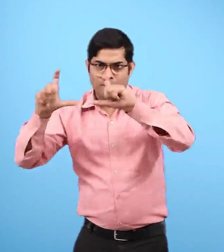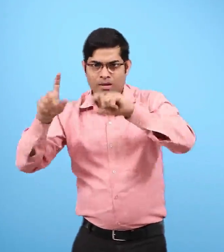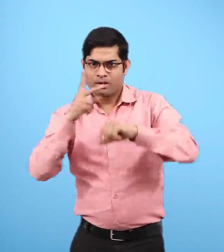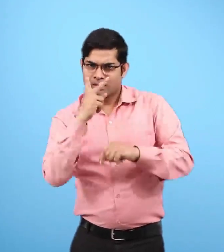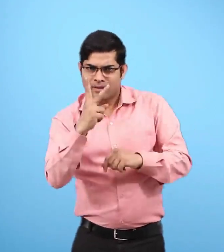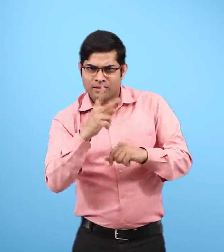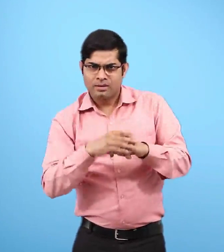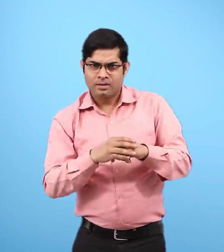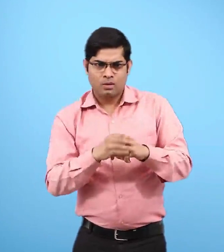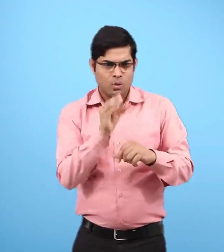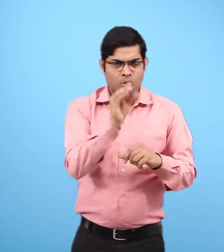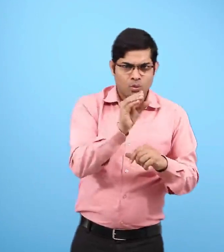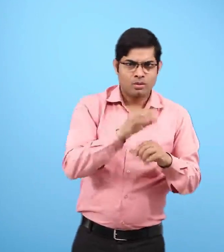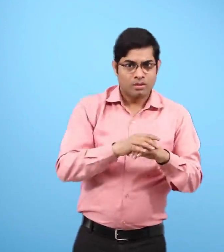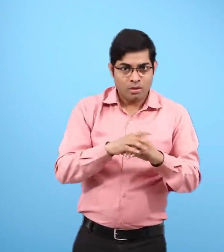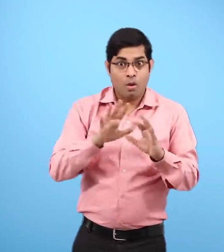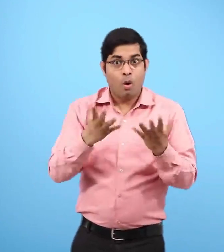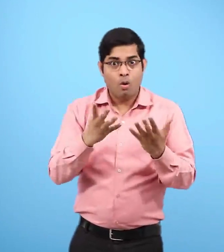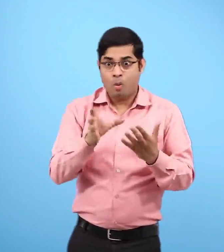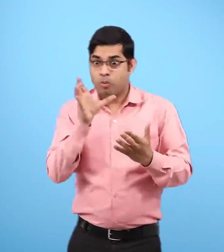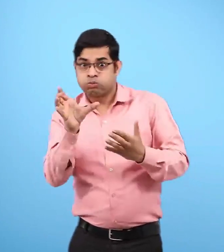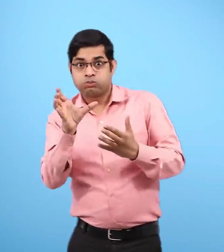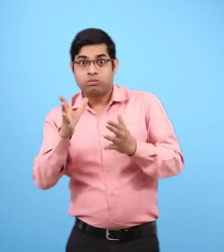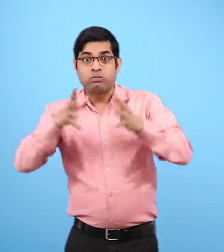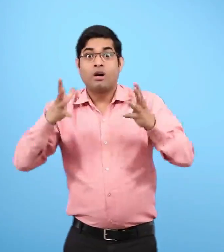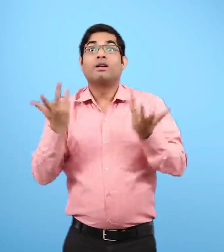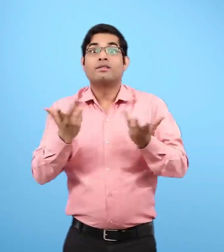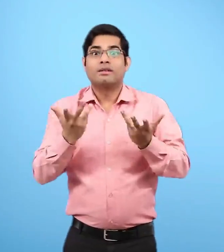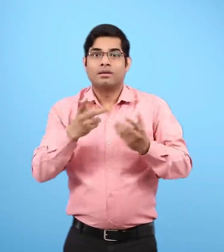Tick and identify the thicker.